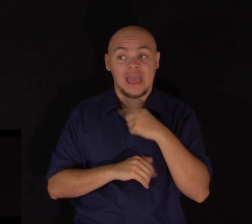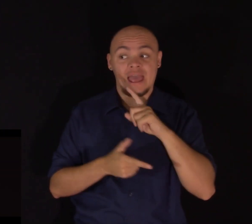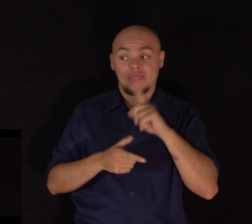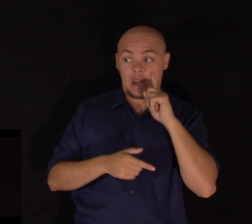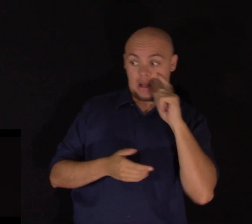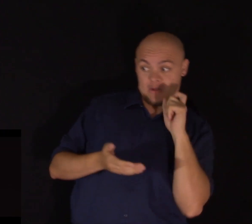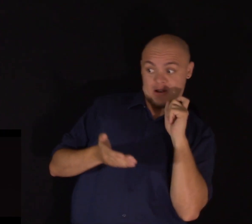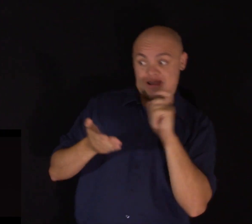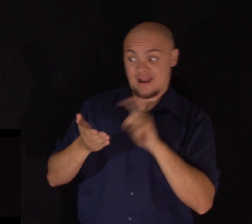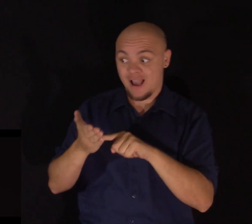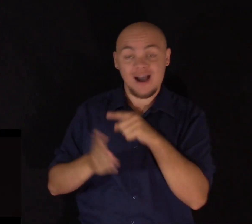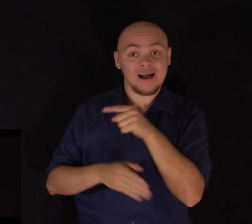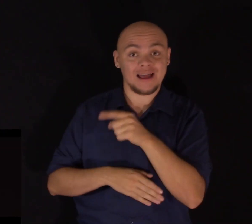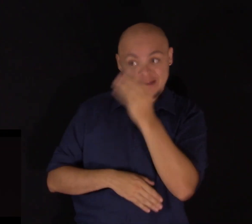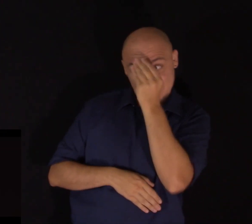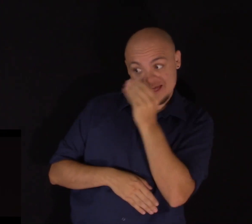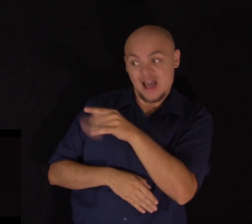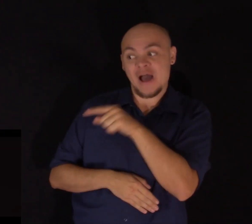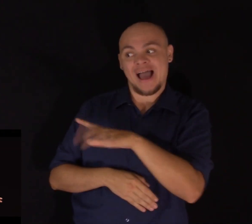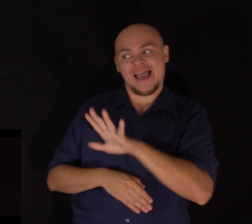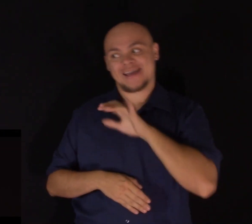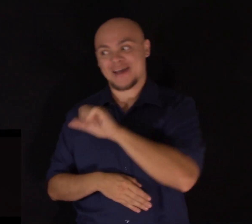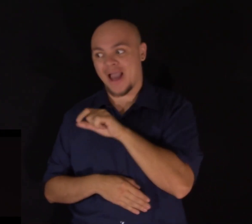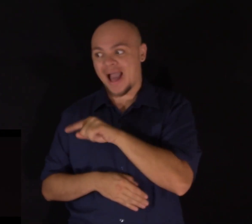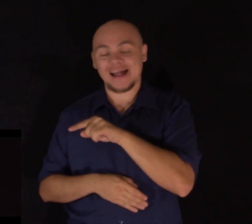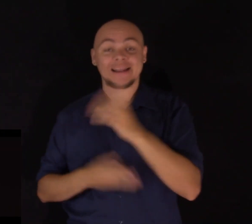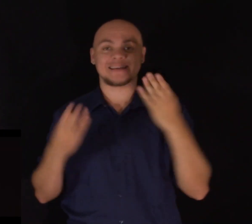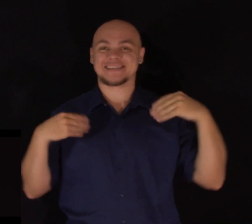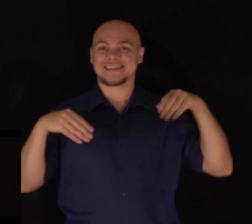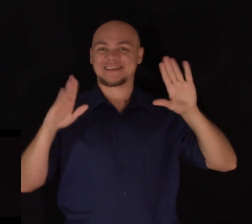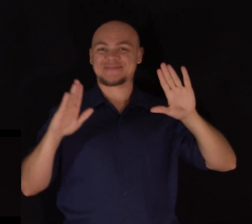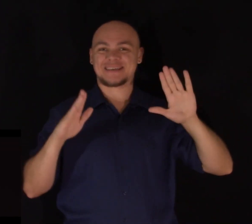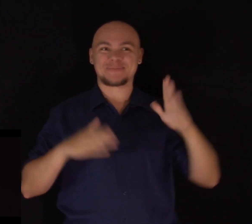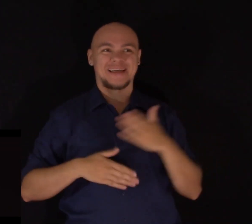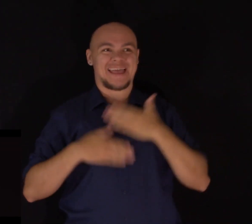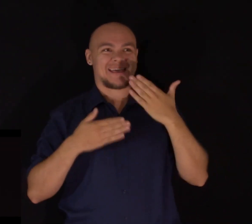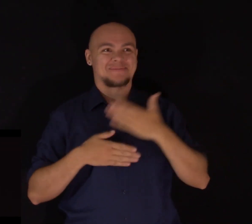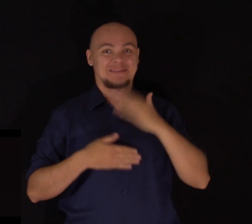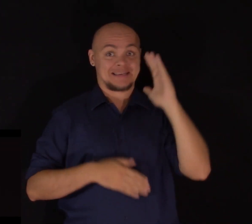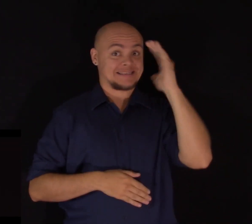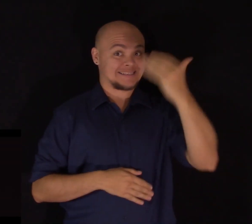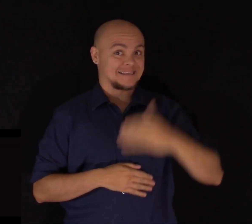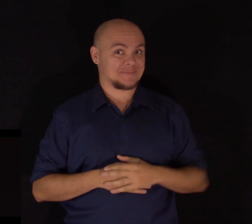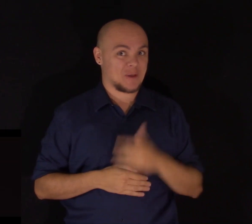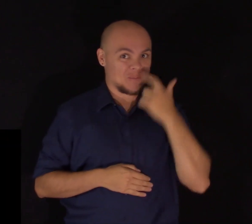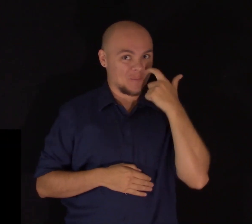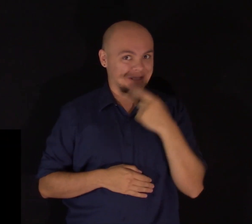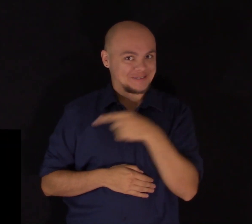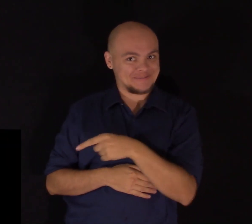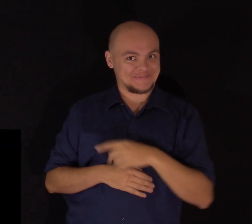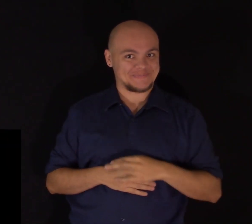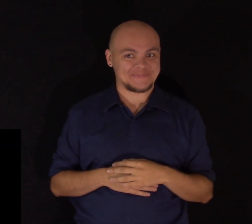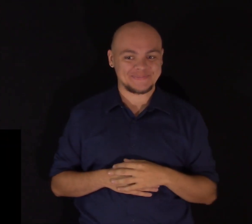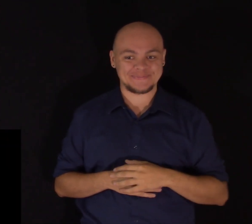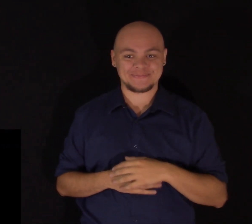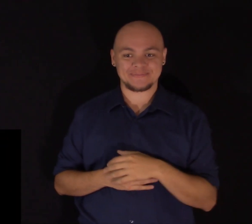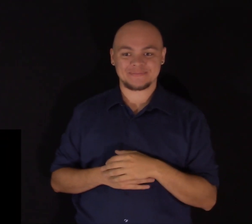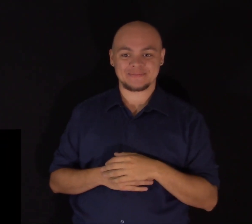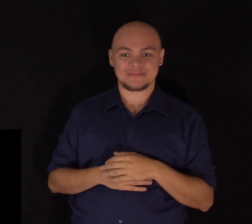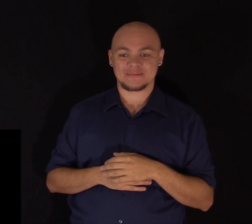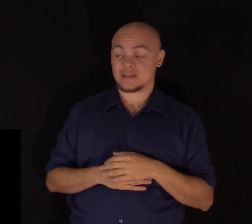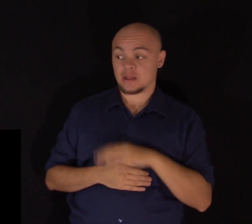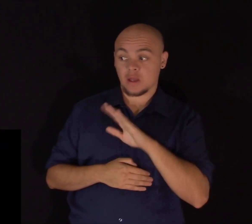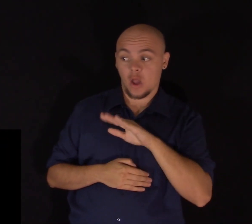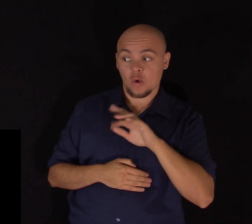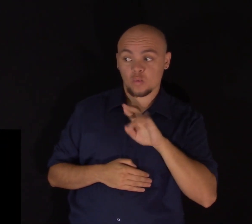watching. And then when I let him know he's busted, he gives up, happily so it seems. Watch this.